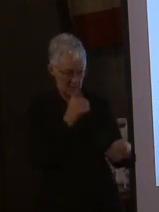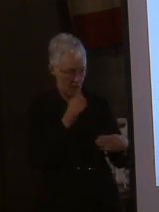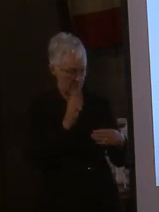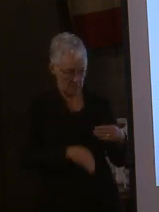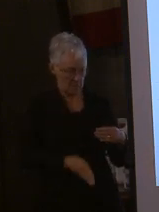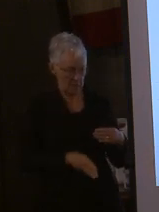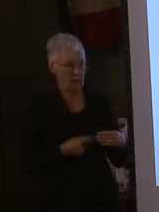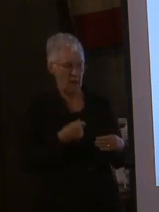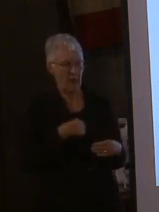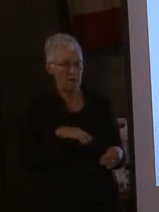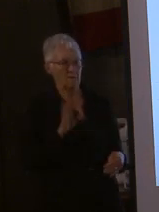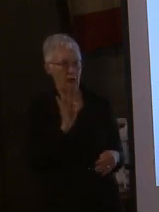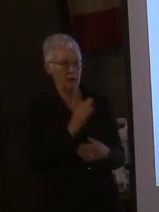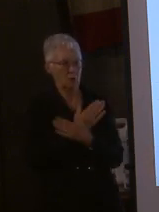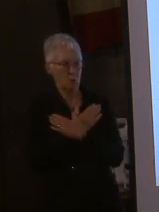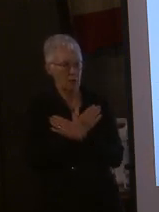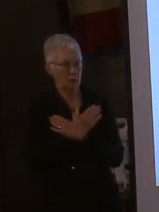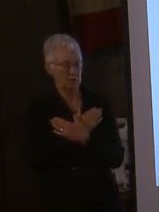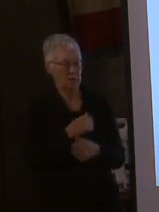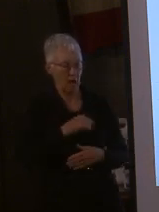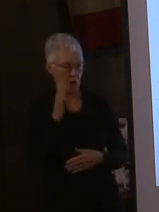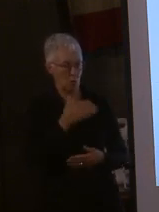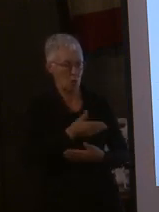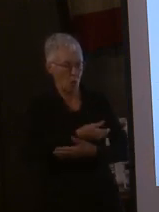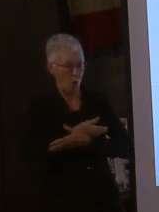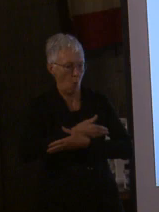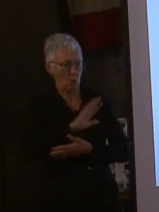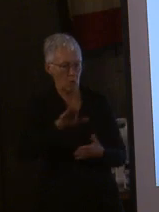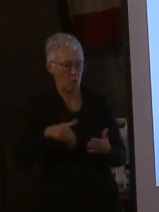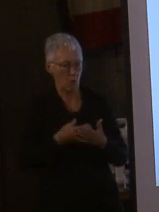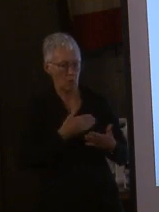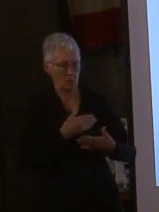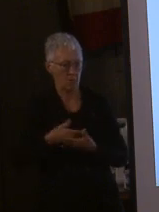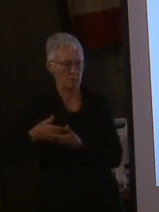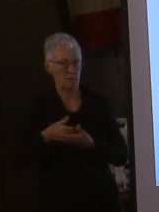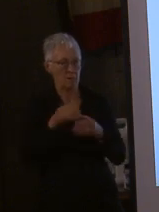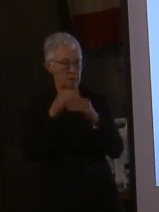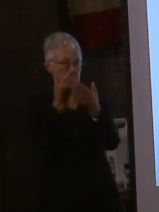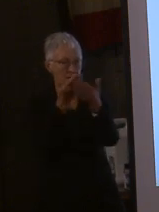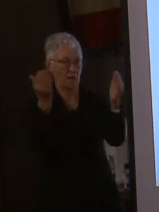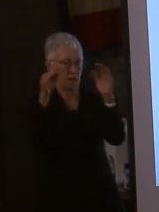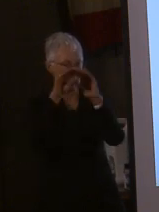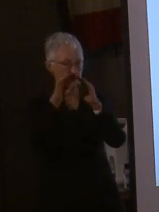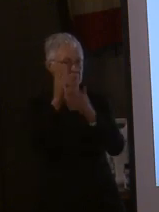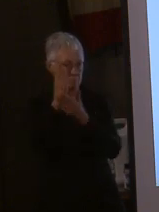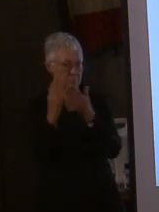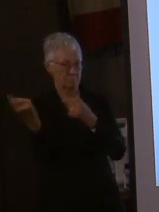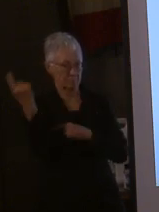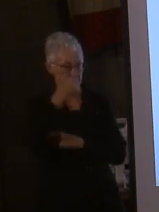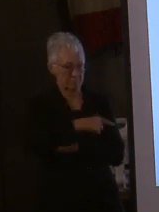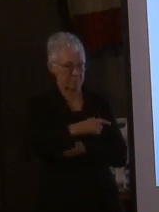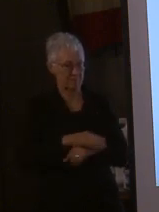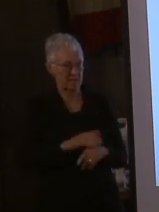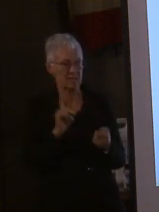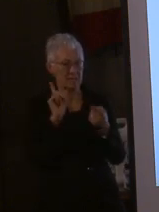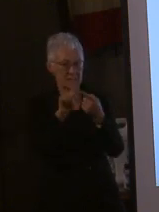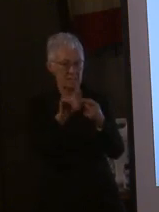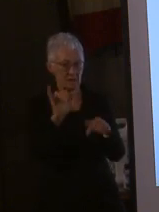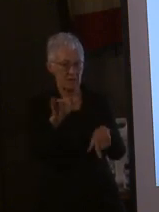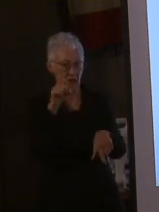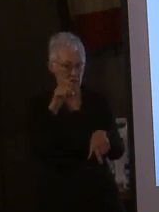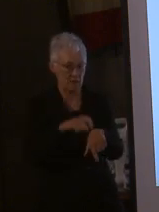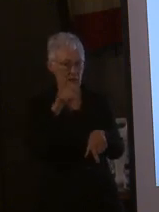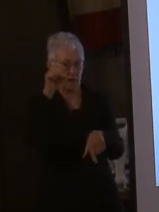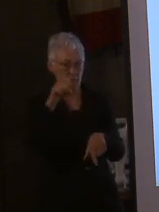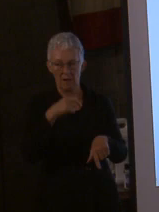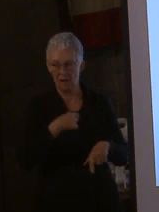the heartache knowing I will hold him and the rest of my babies in heaven someday. Until then, I'm honored to be their mama, share about them, and